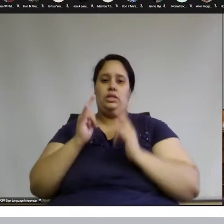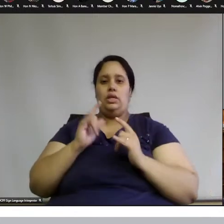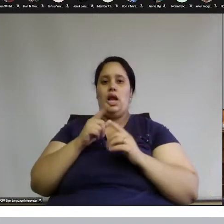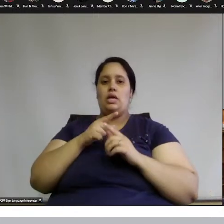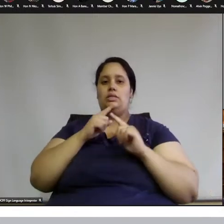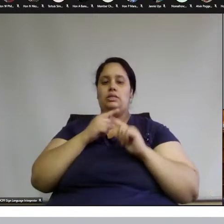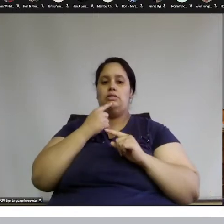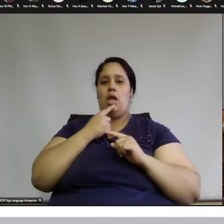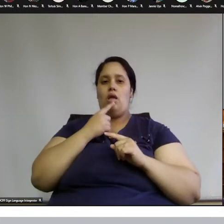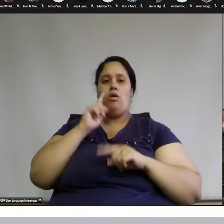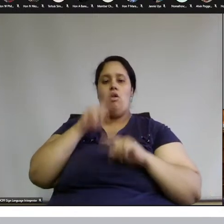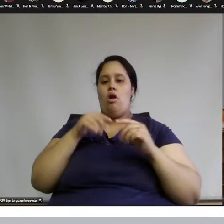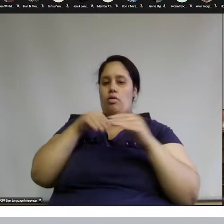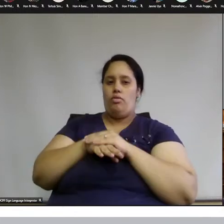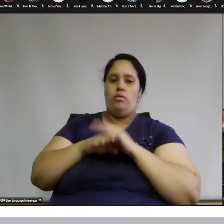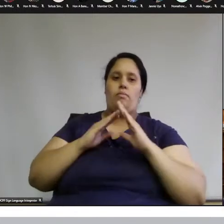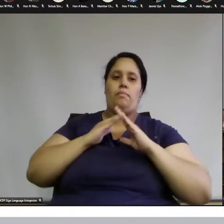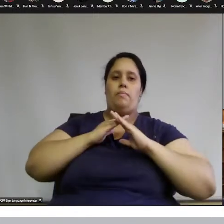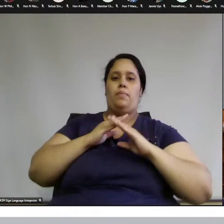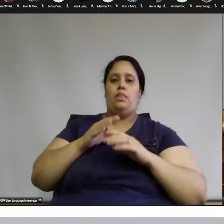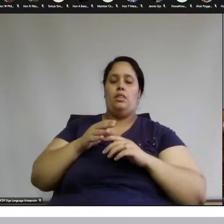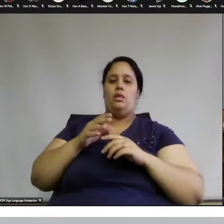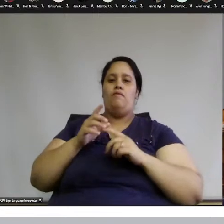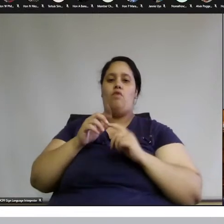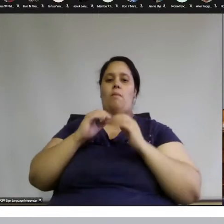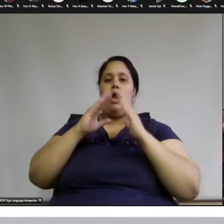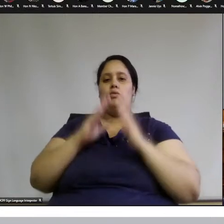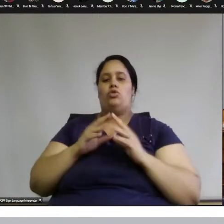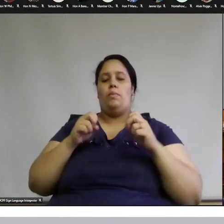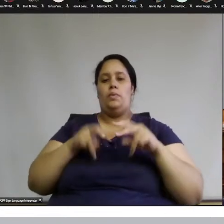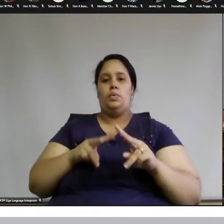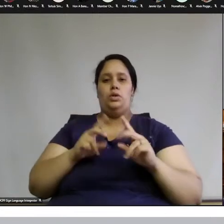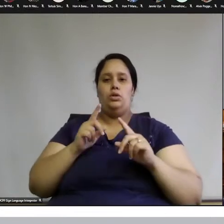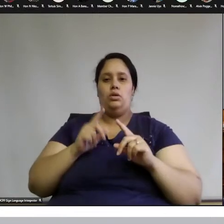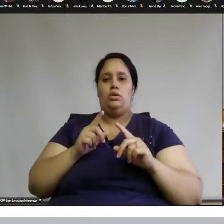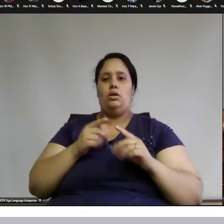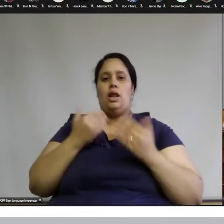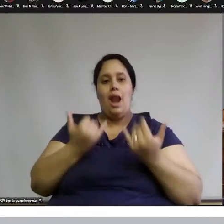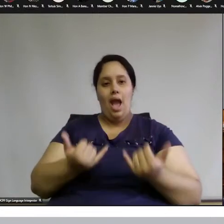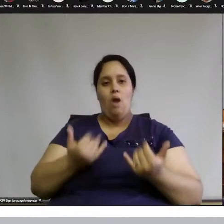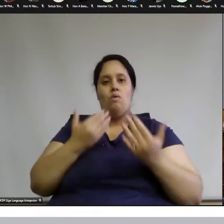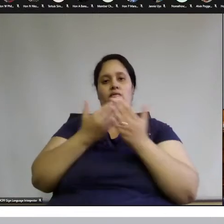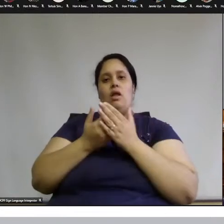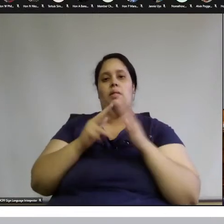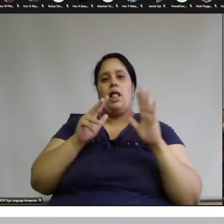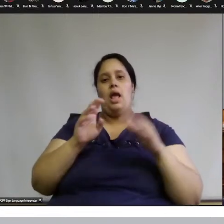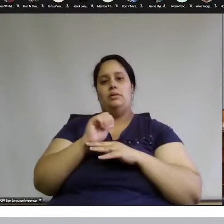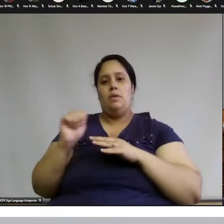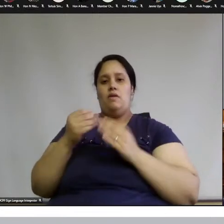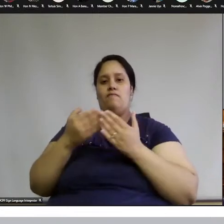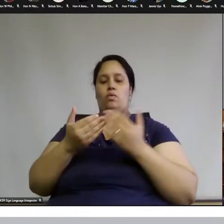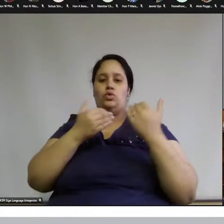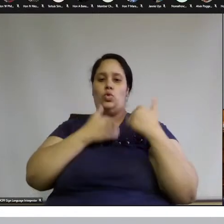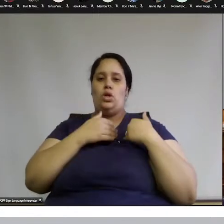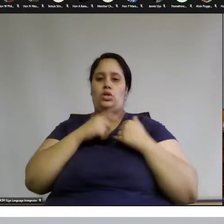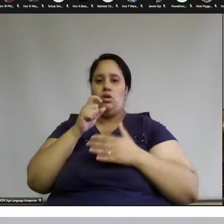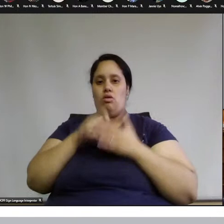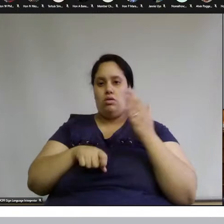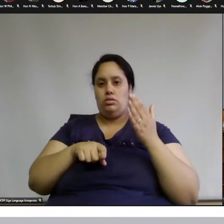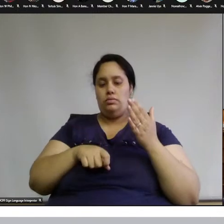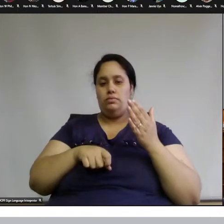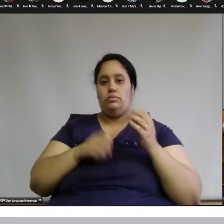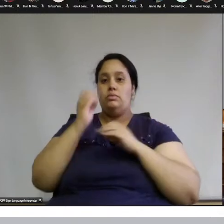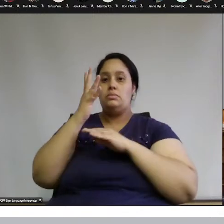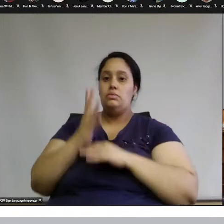deprived them of housing opportunities, is now making available 8 million for security costs.